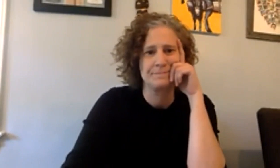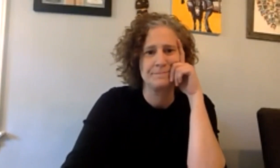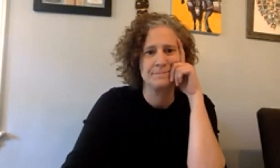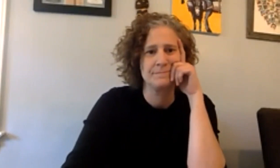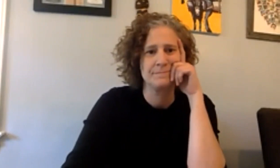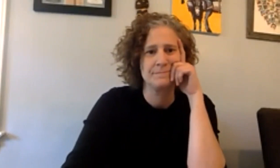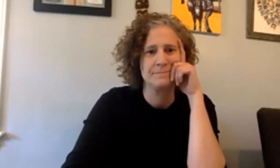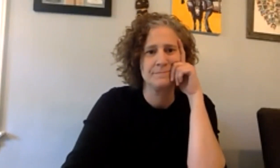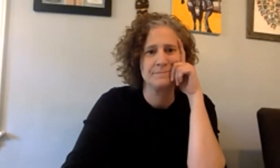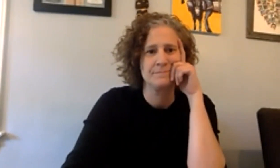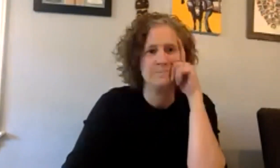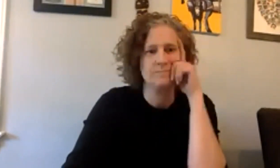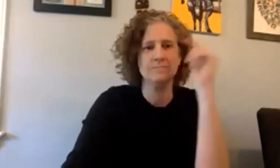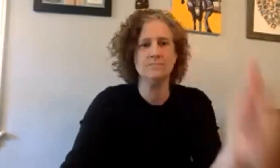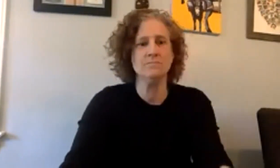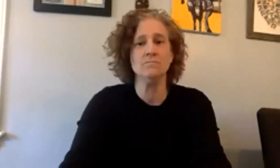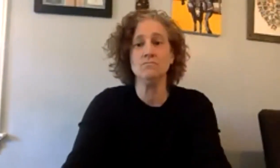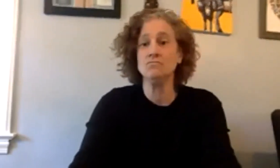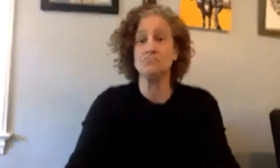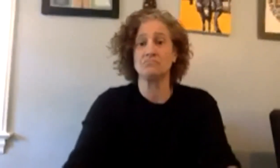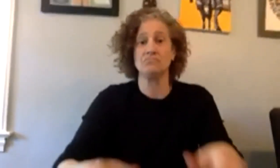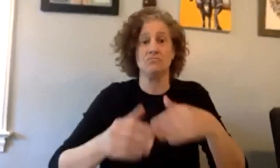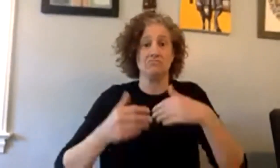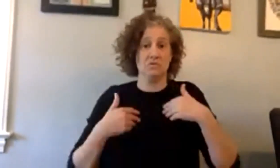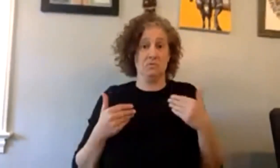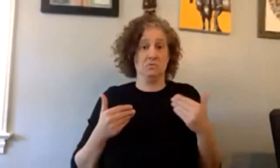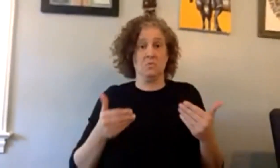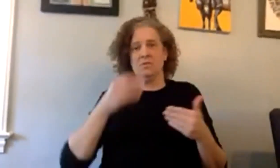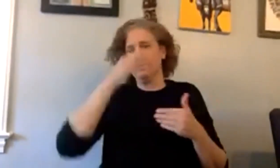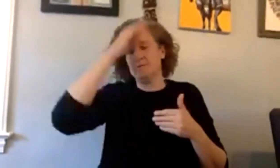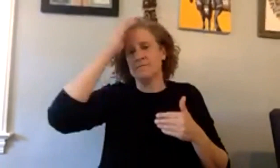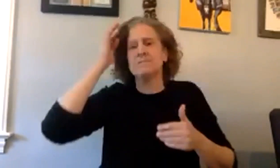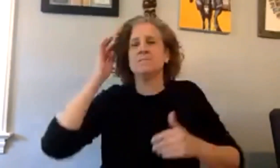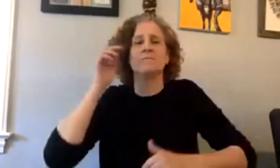It's Kia. Okay.